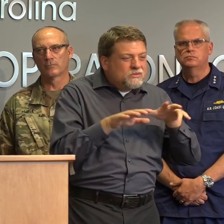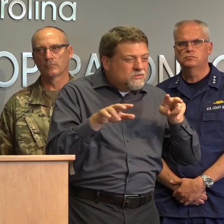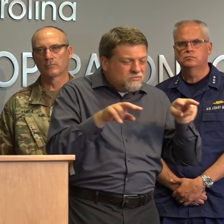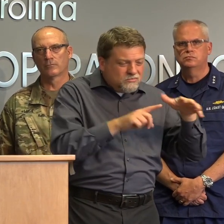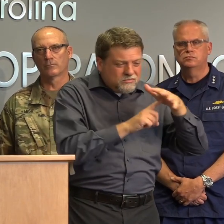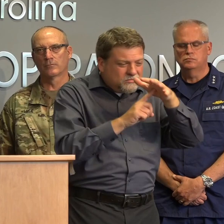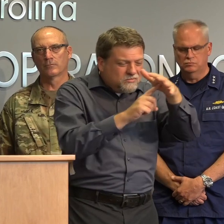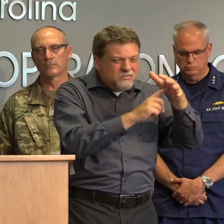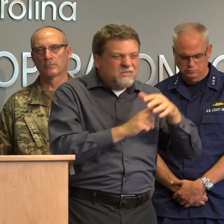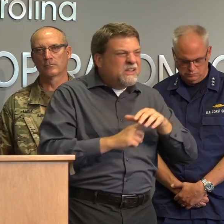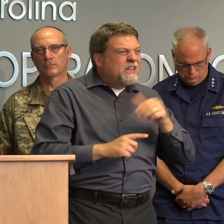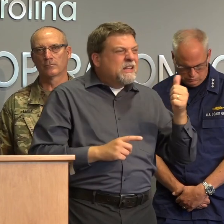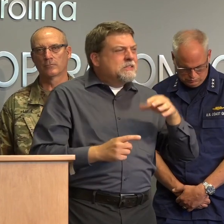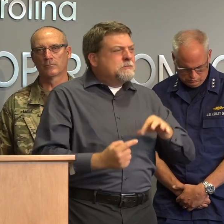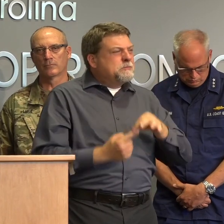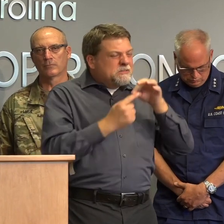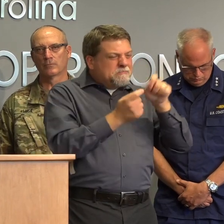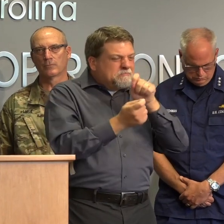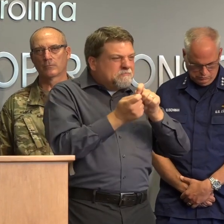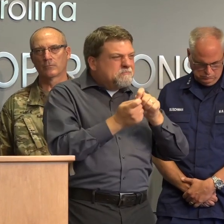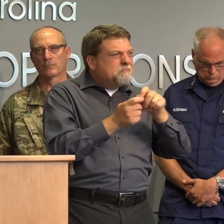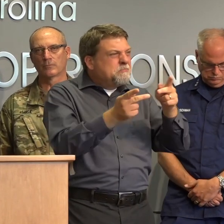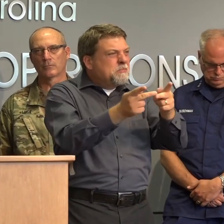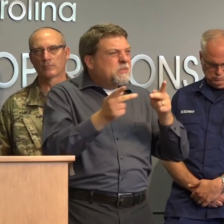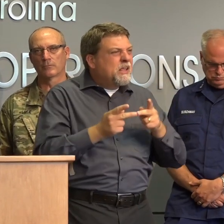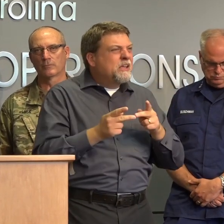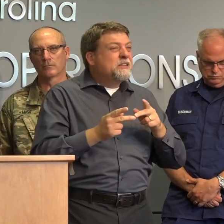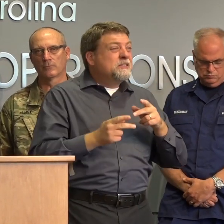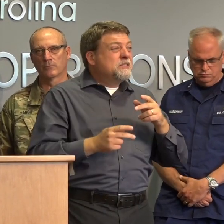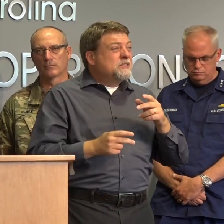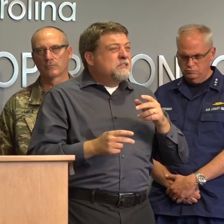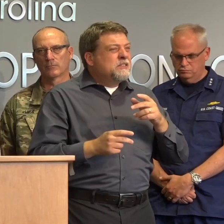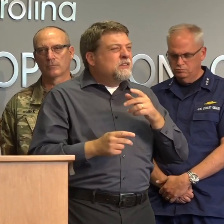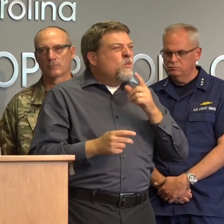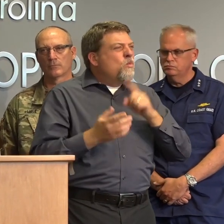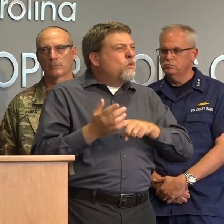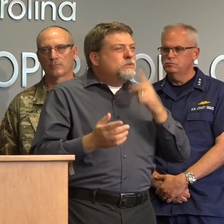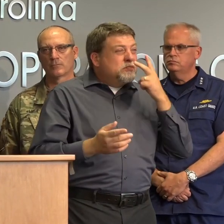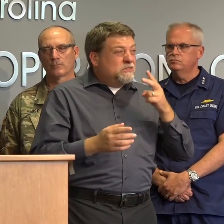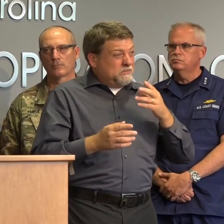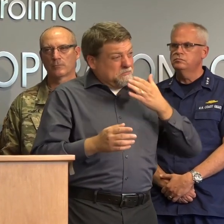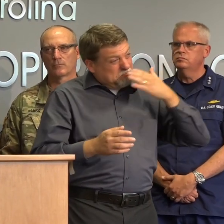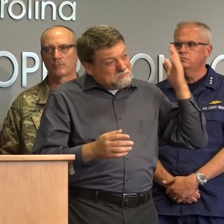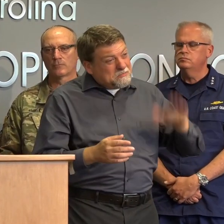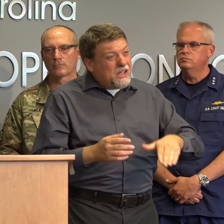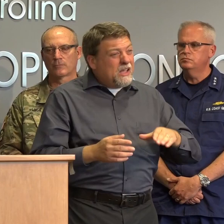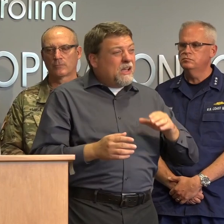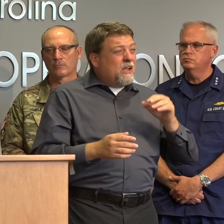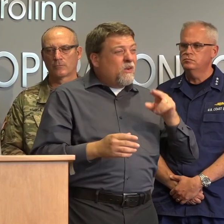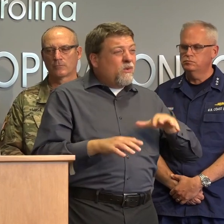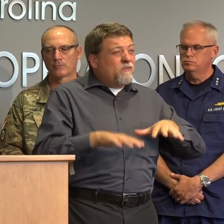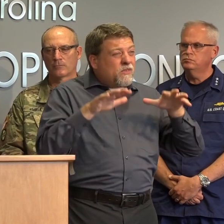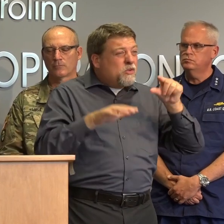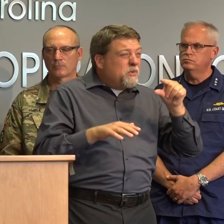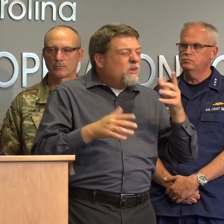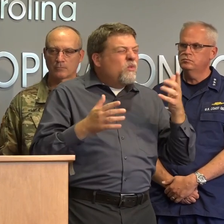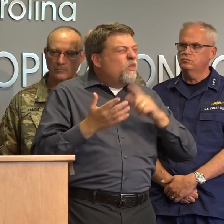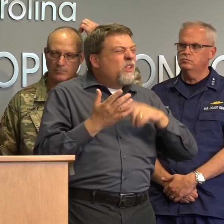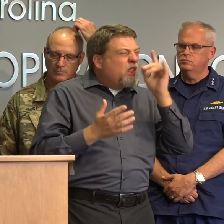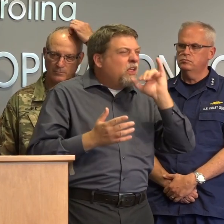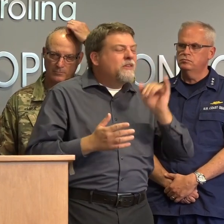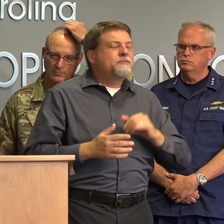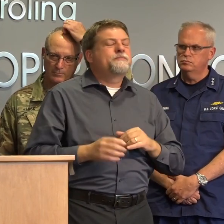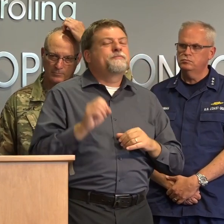people might recognize, or just kind of an idea of how widespread we're talking. Yes. We saw the